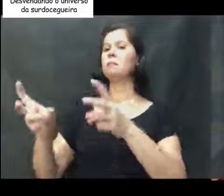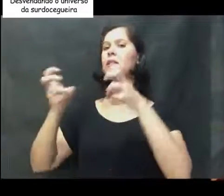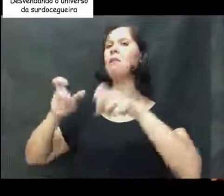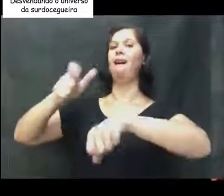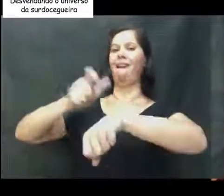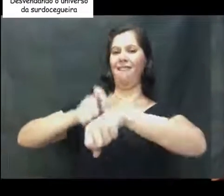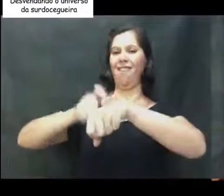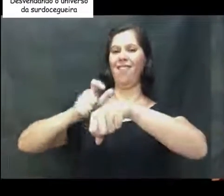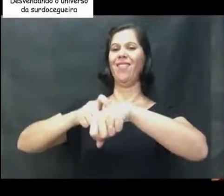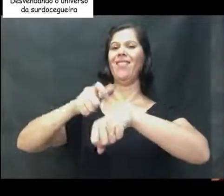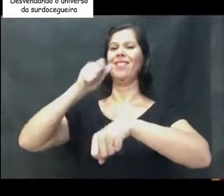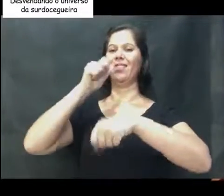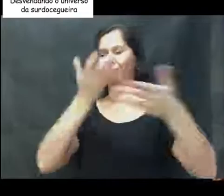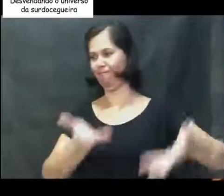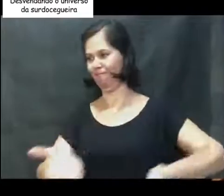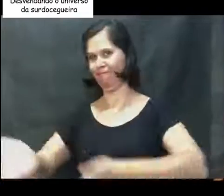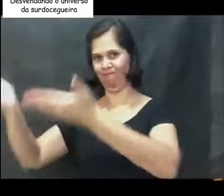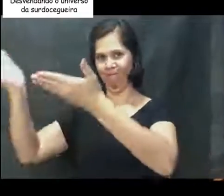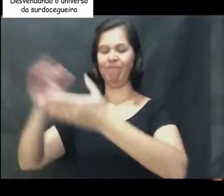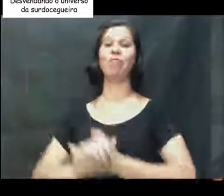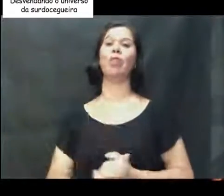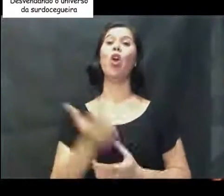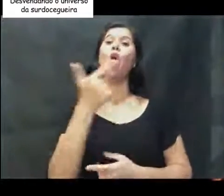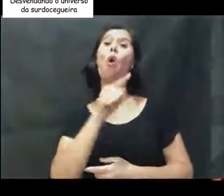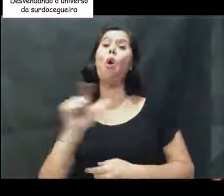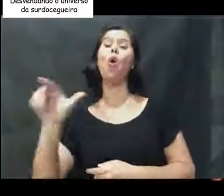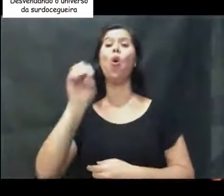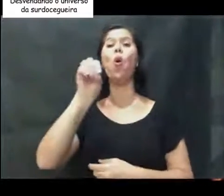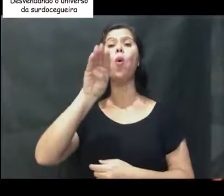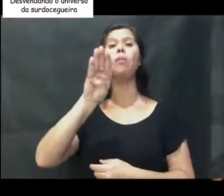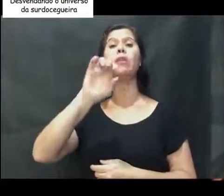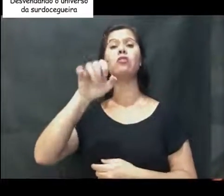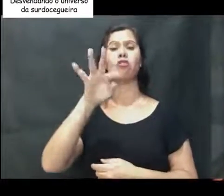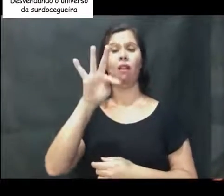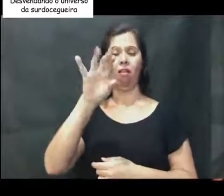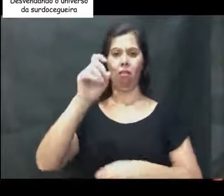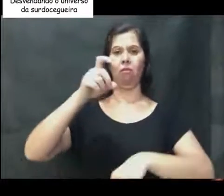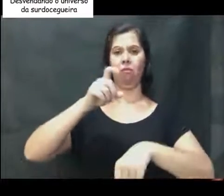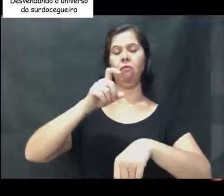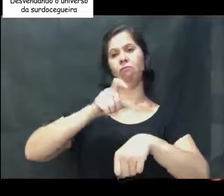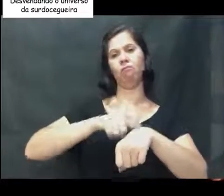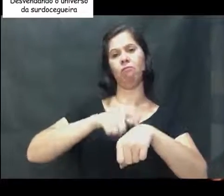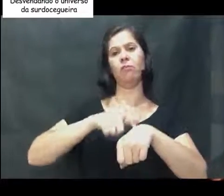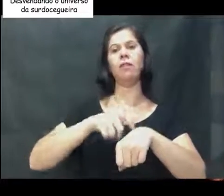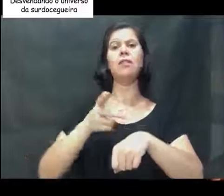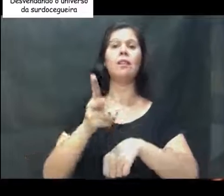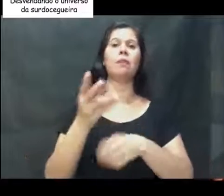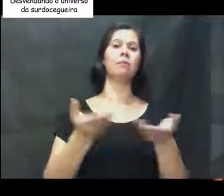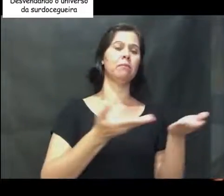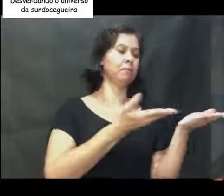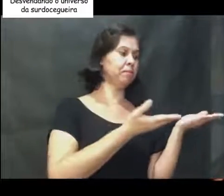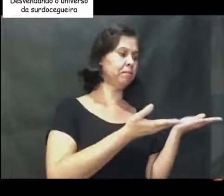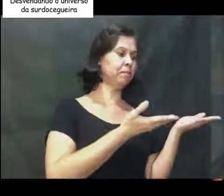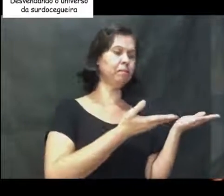the child went to the snack. The other object I associated with a gesture was a plate, a toy dish. This